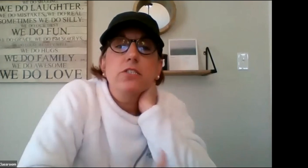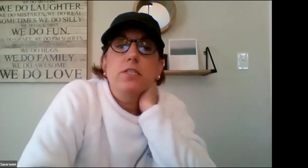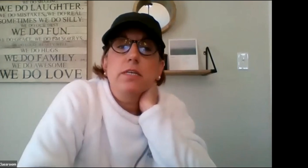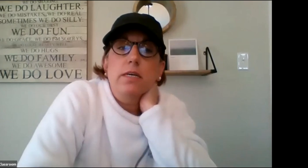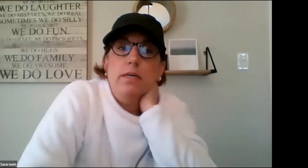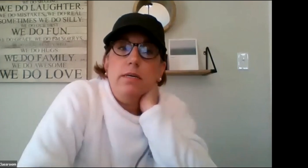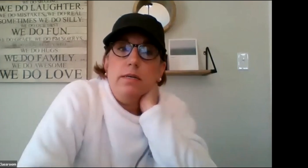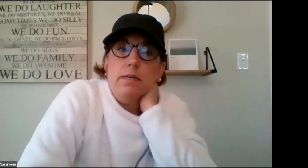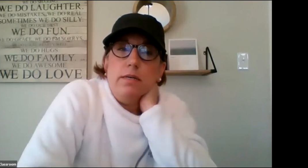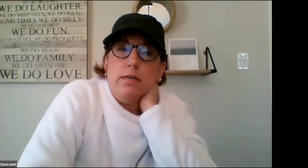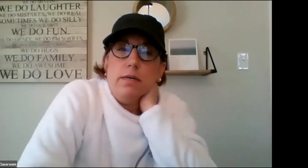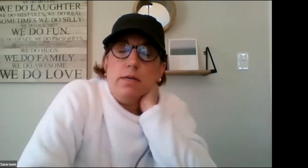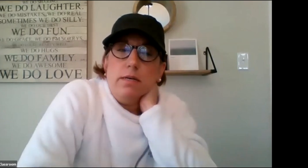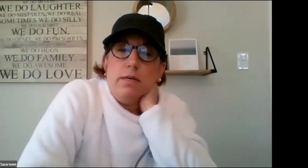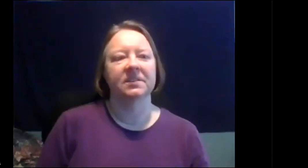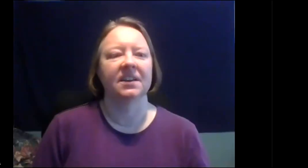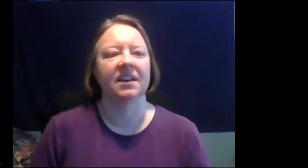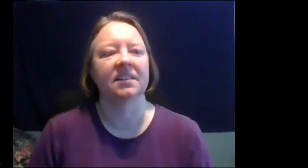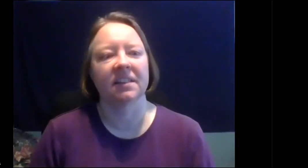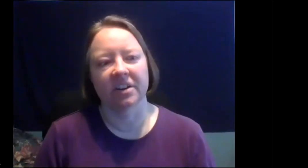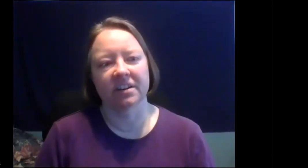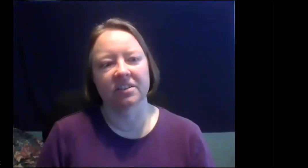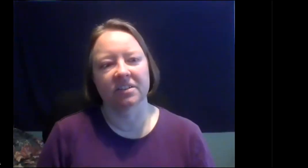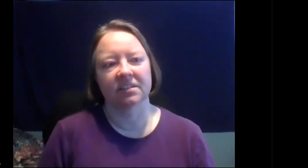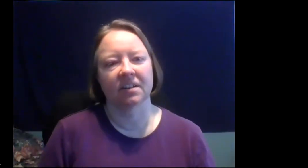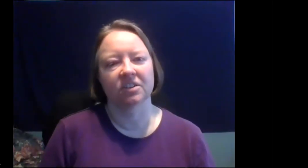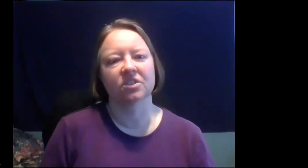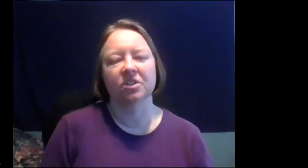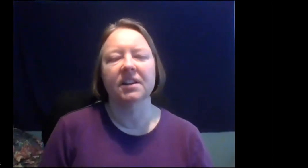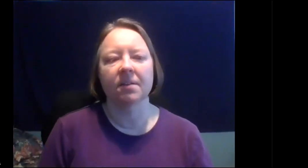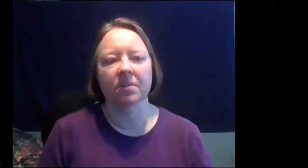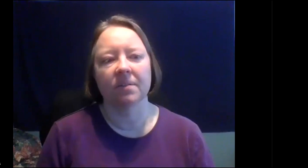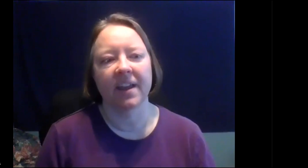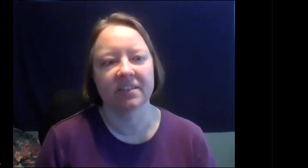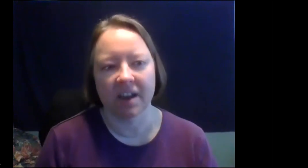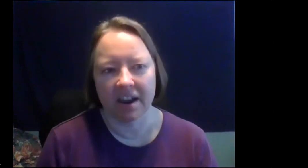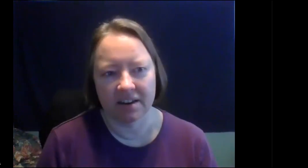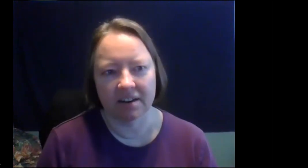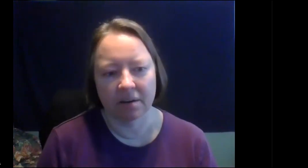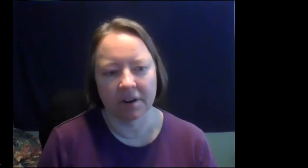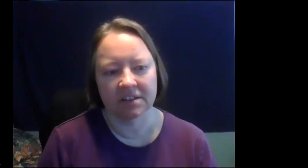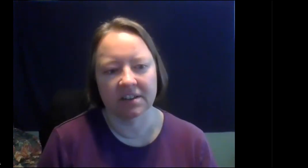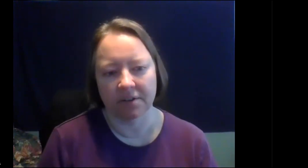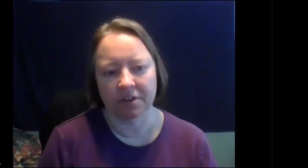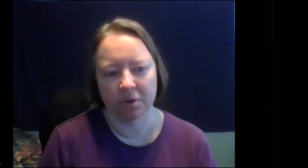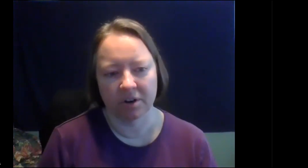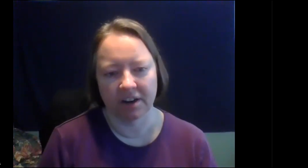message? I would say that there is a certain level of anxiety amongst the deaf